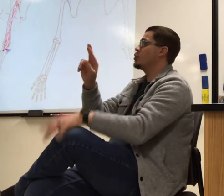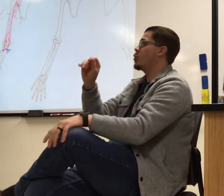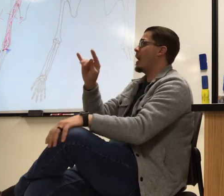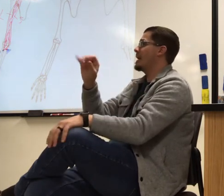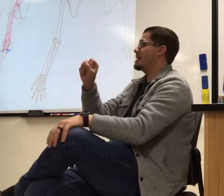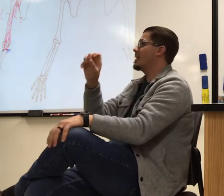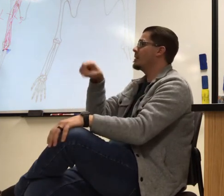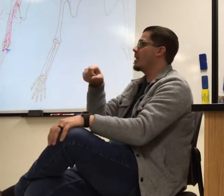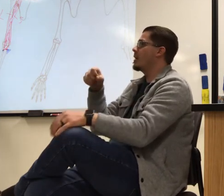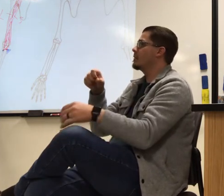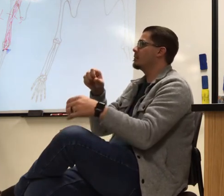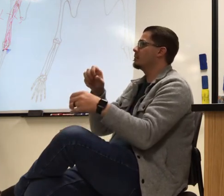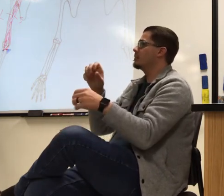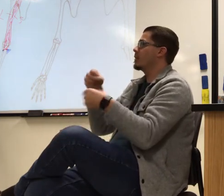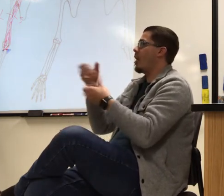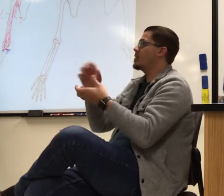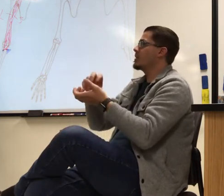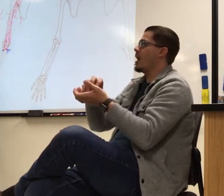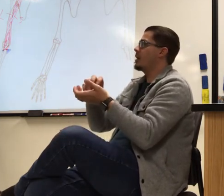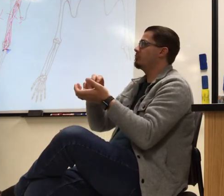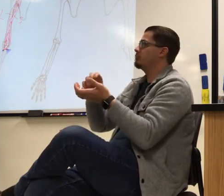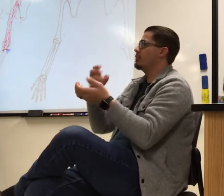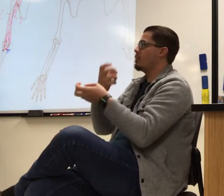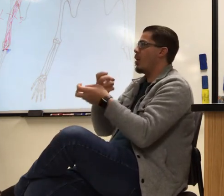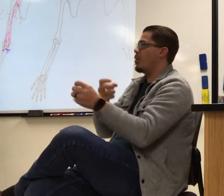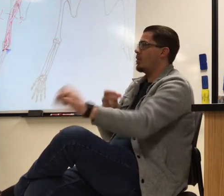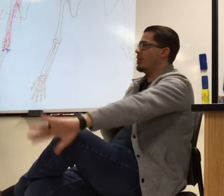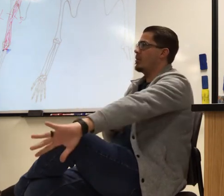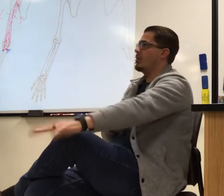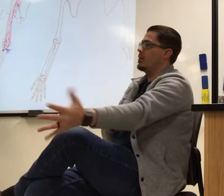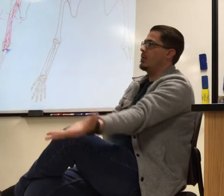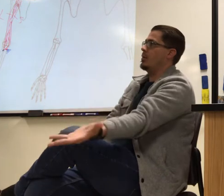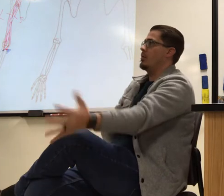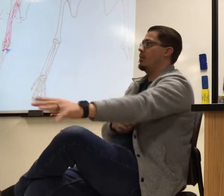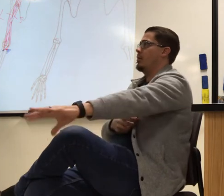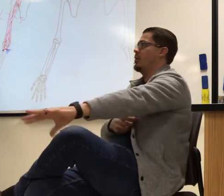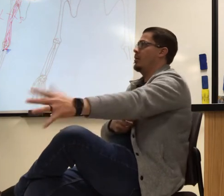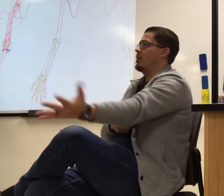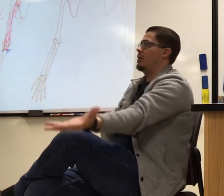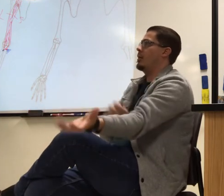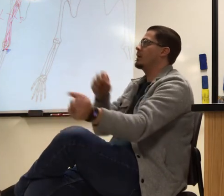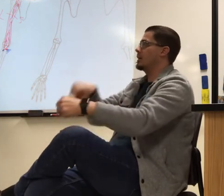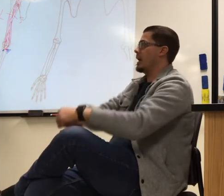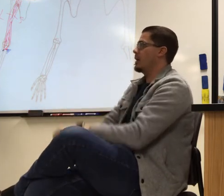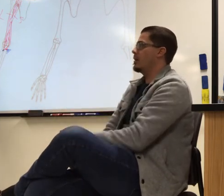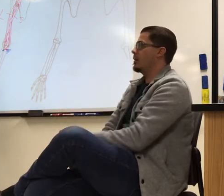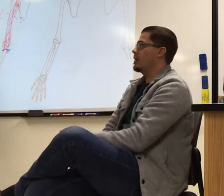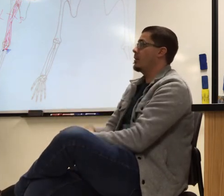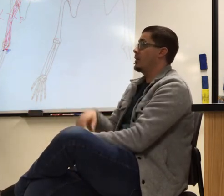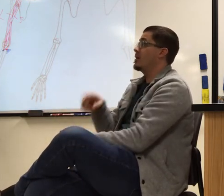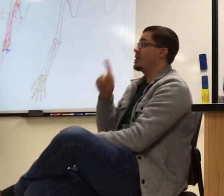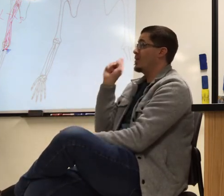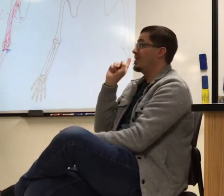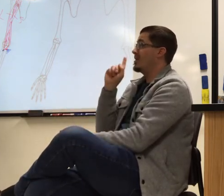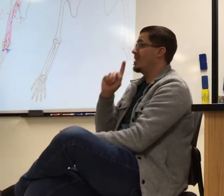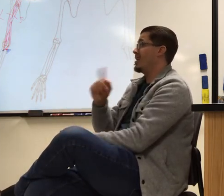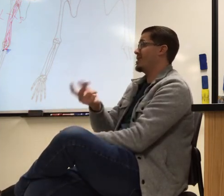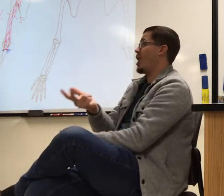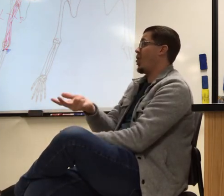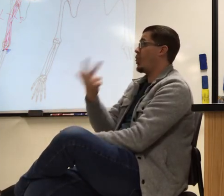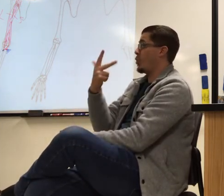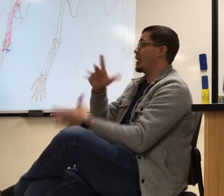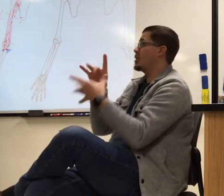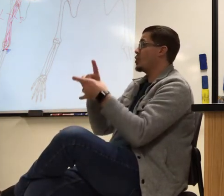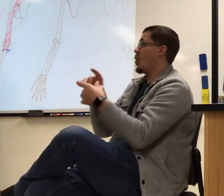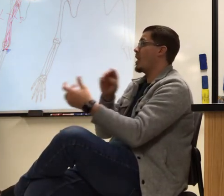make that bone radiate, so you can affect pronation, supination. So this has actually been called a three-joint muscle. It can